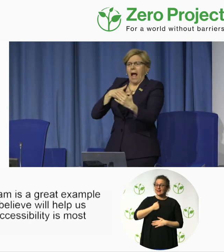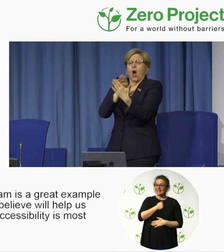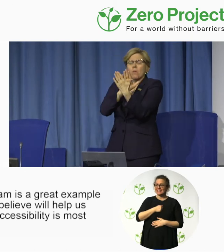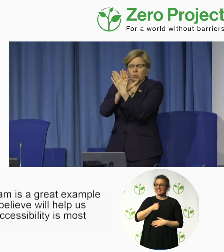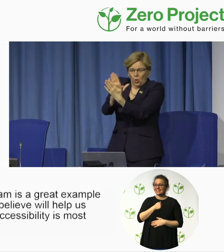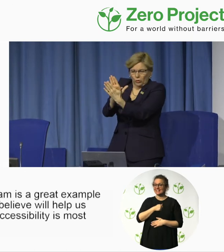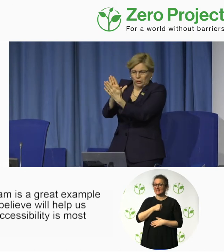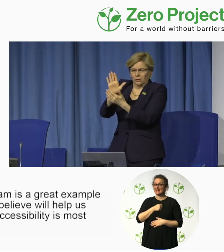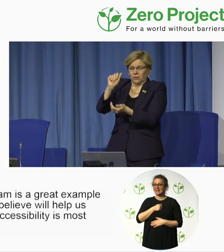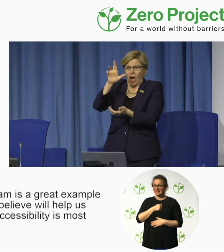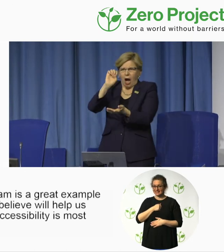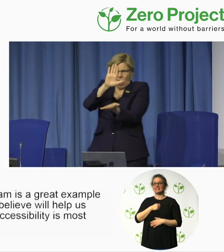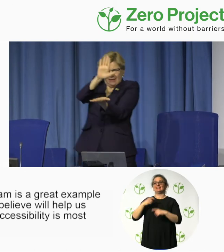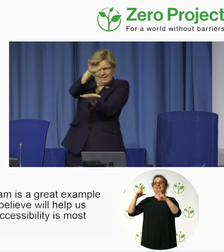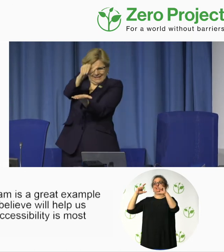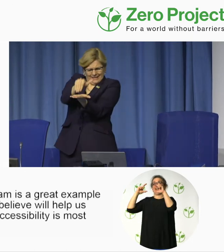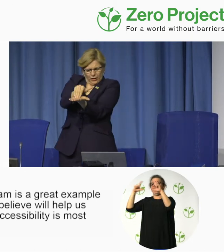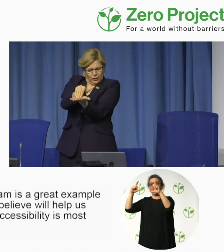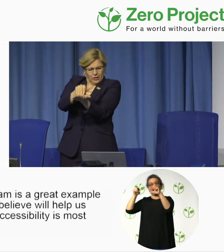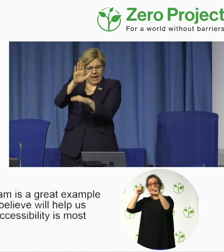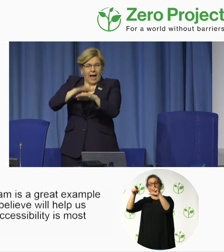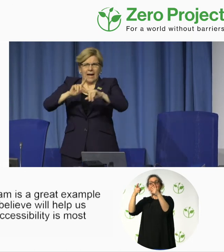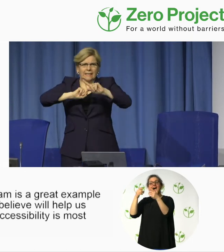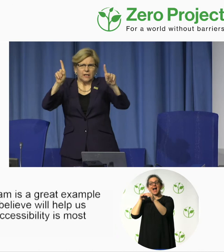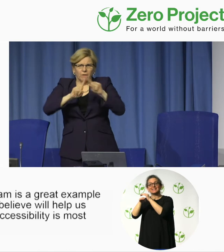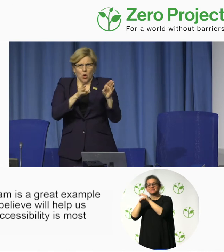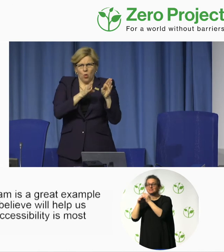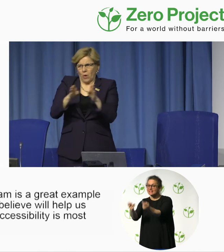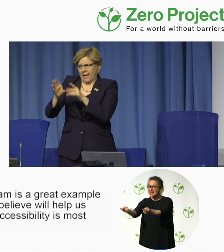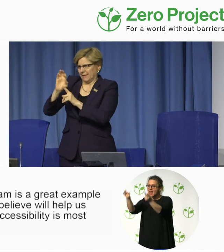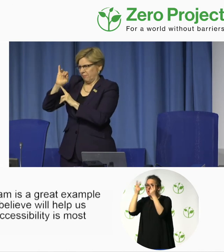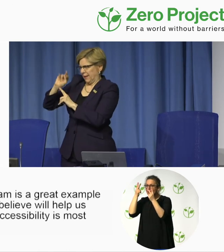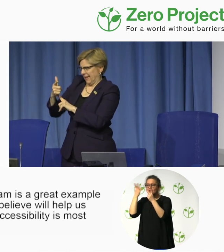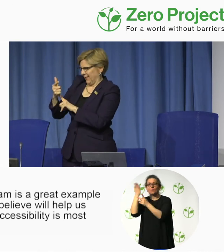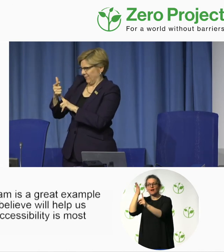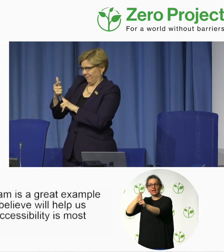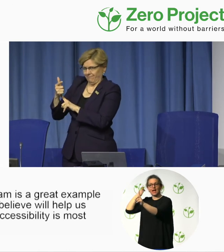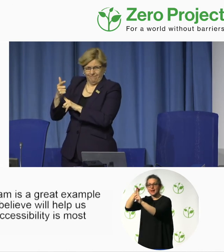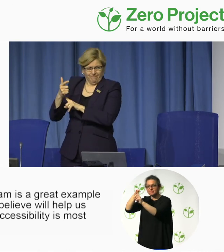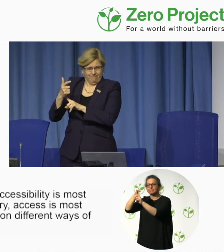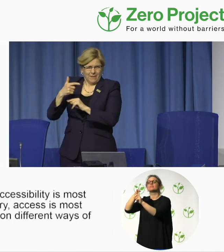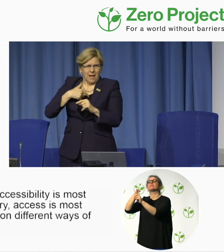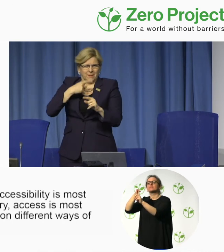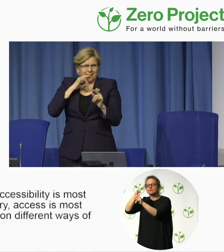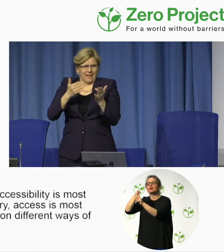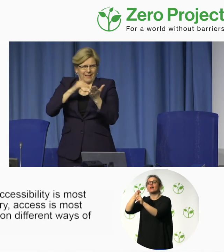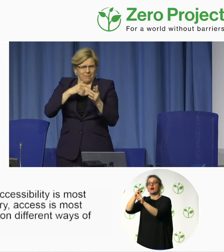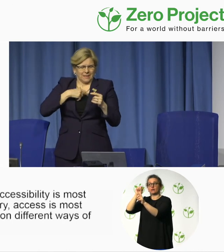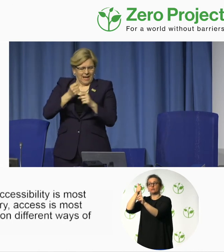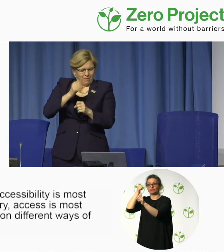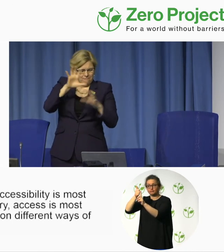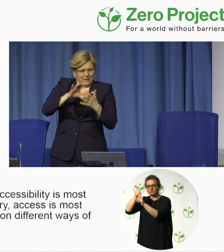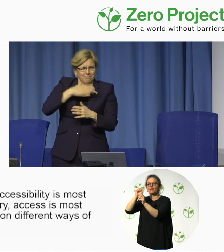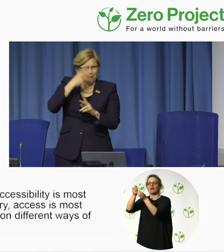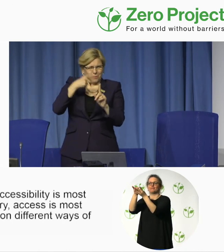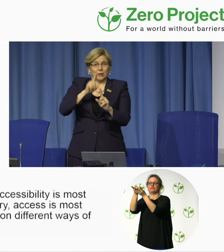So access is most effective when the approaches are centered on different ways of being. And